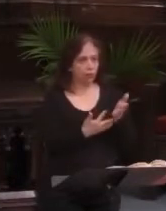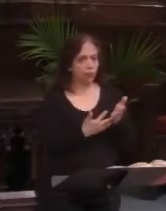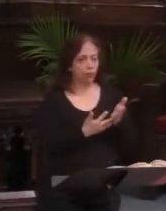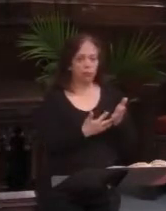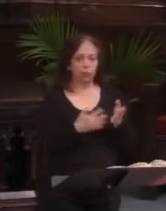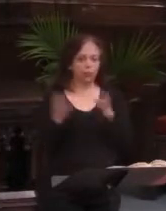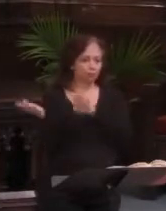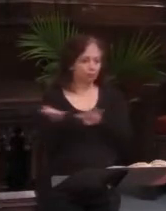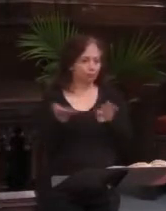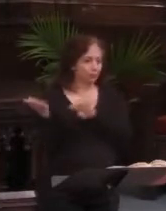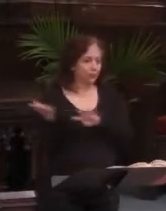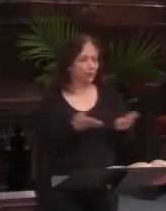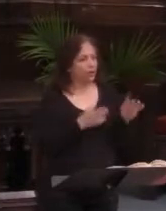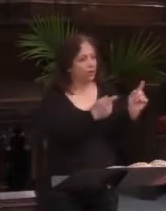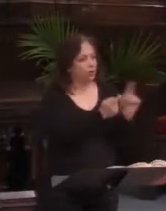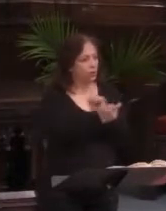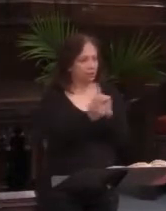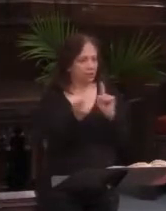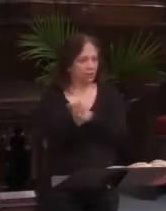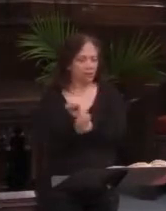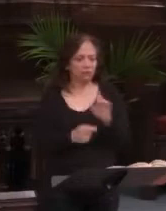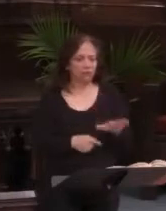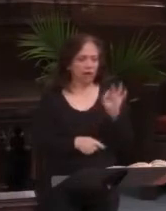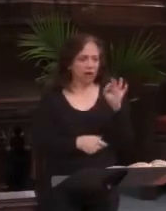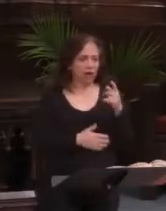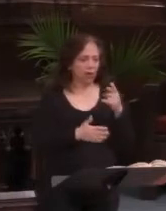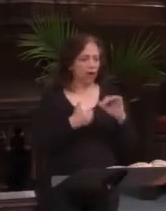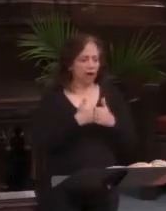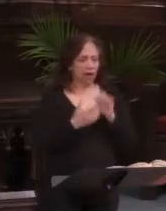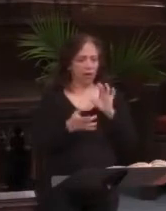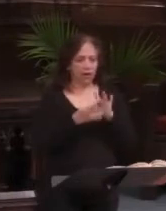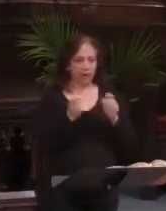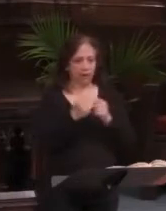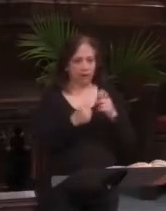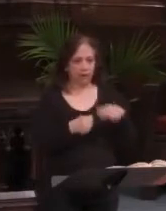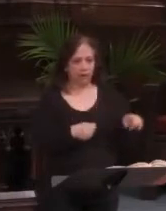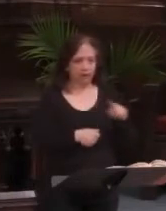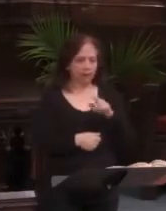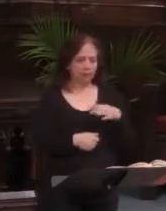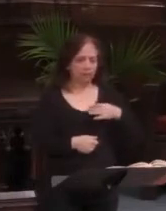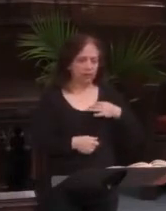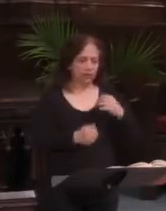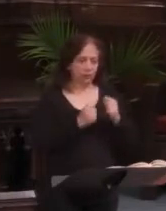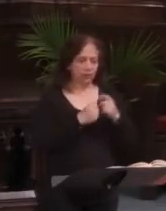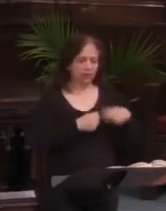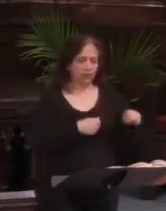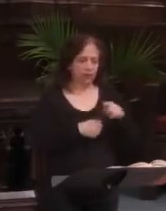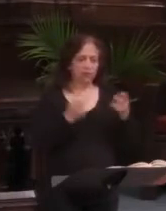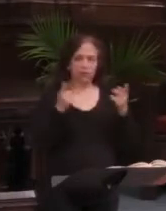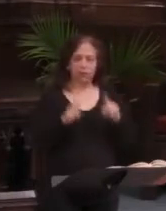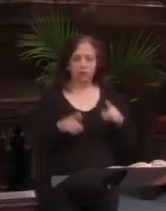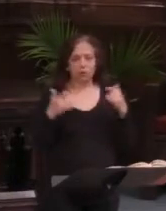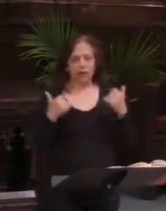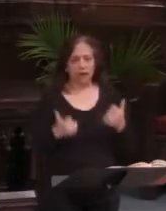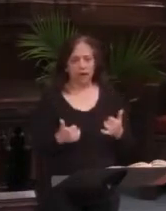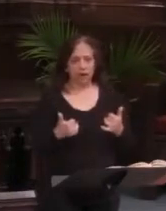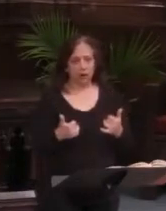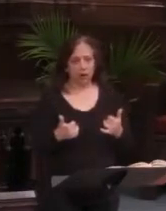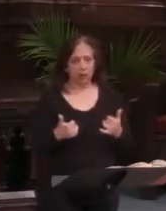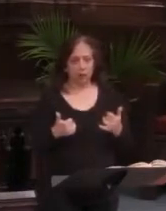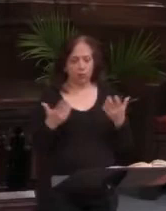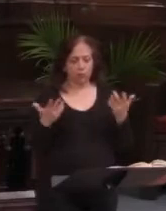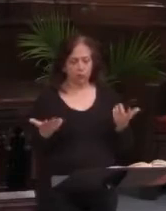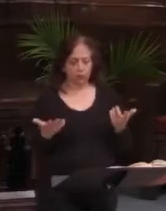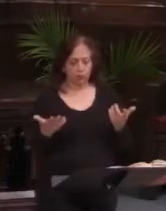and we would get to meet them, find out ways that we can connect with them and volunteer with them. So now we're calling it